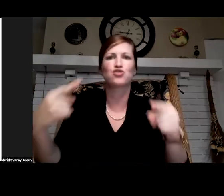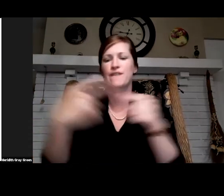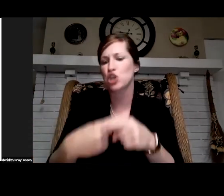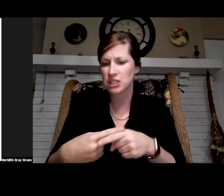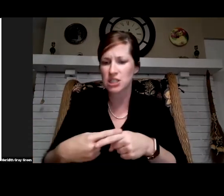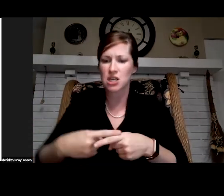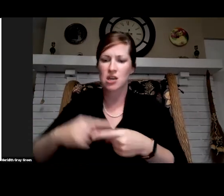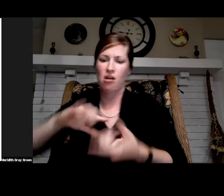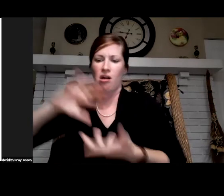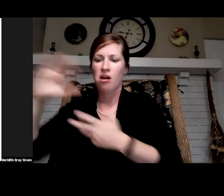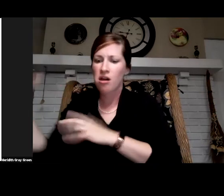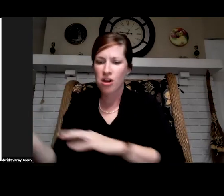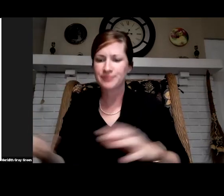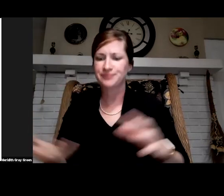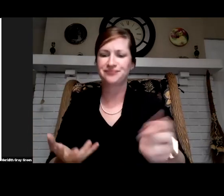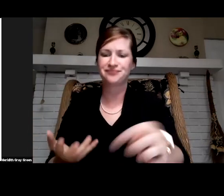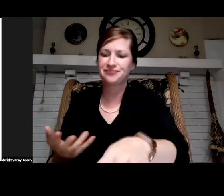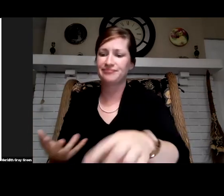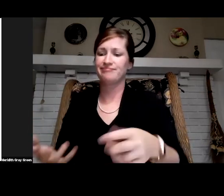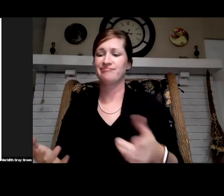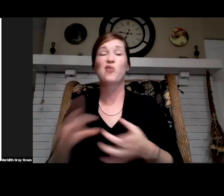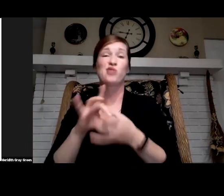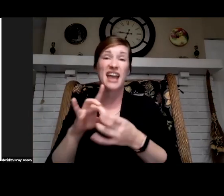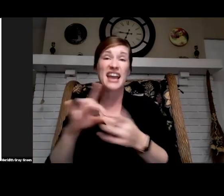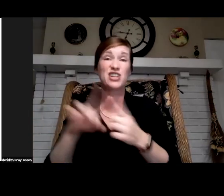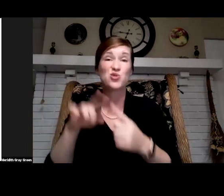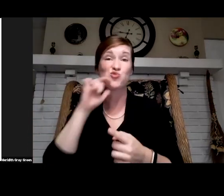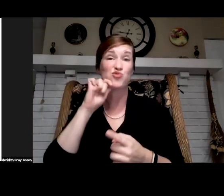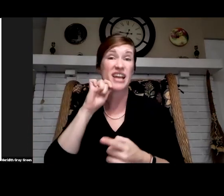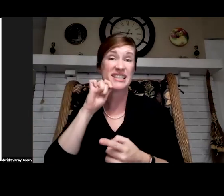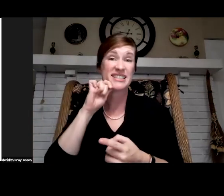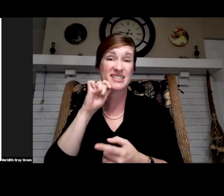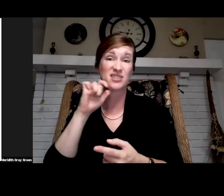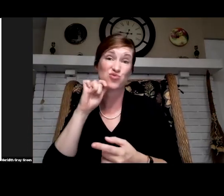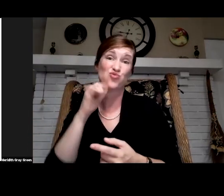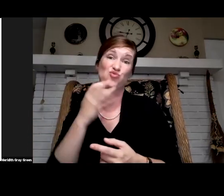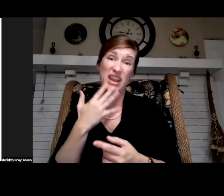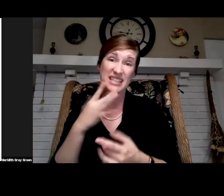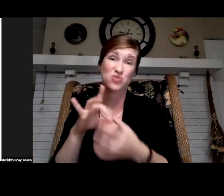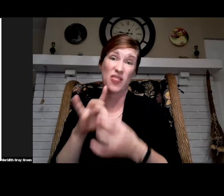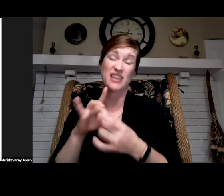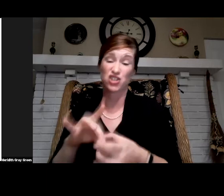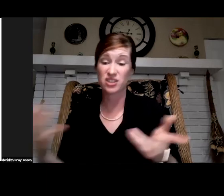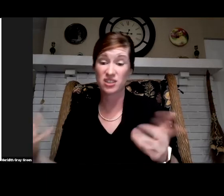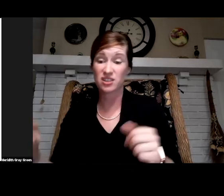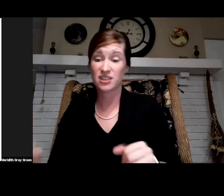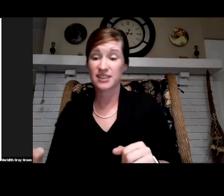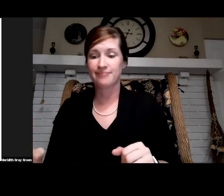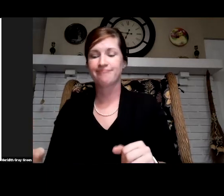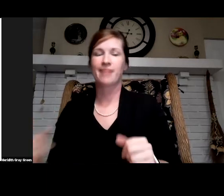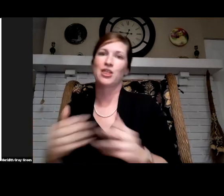a lot of conflict and confusion going on at that time. And it was related to race,